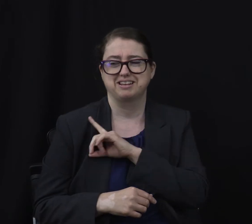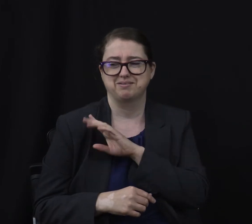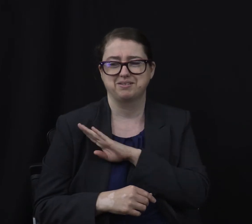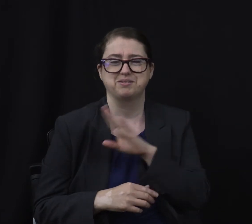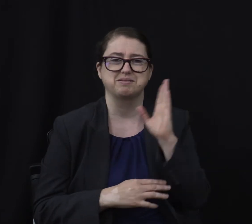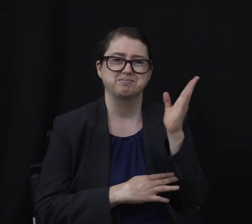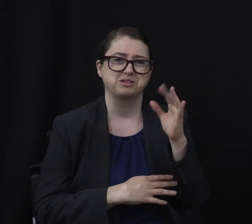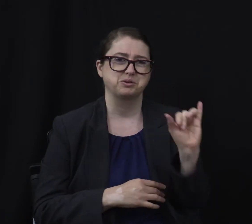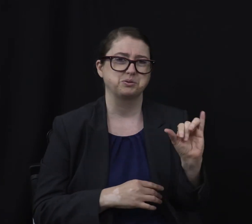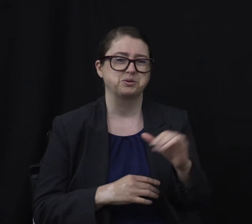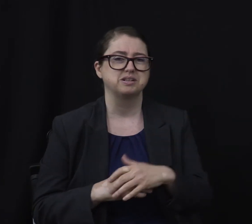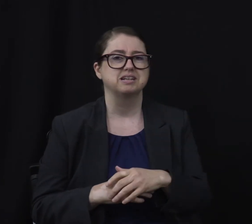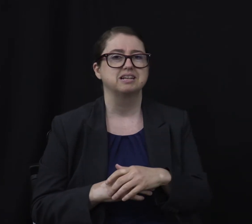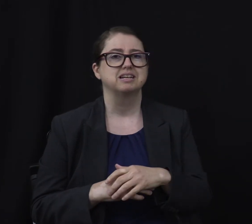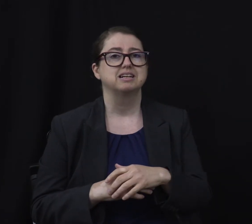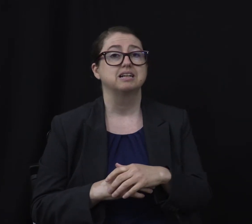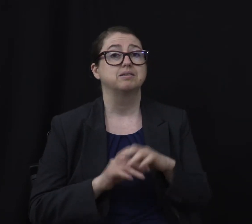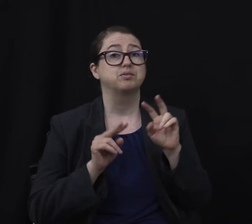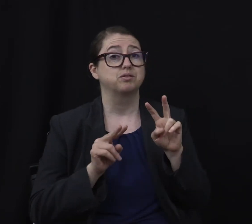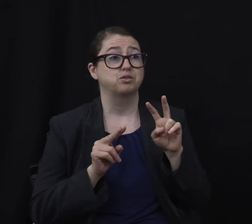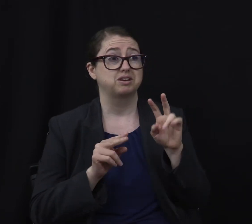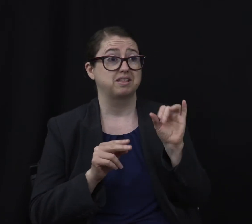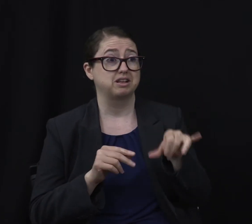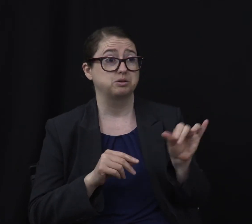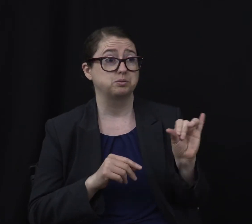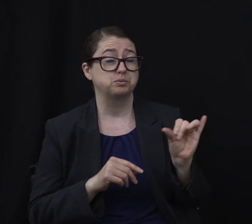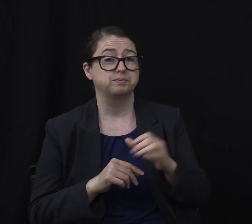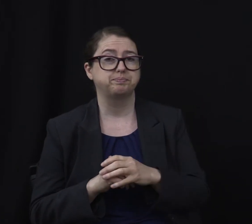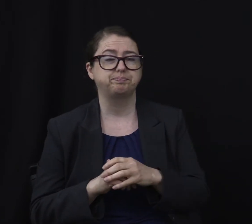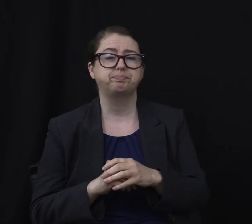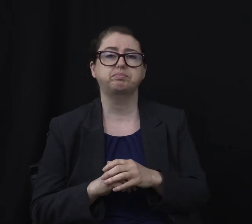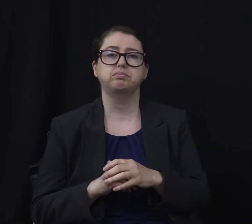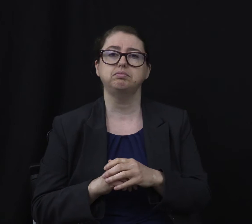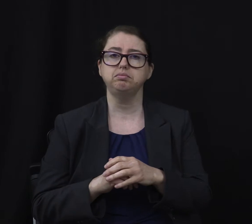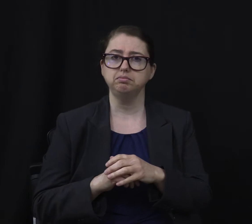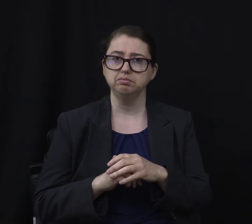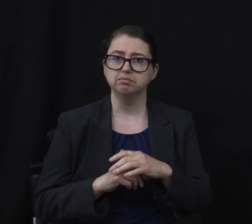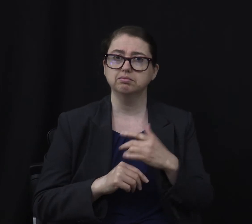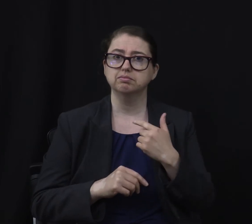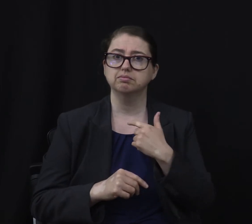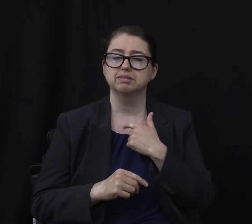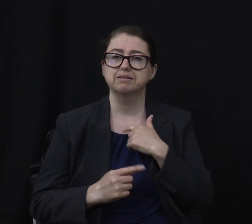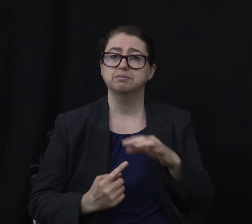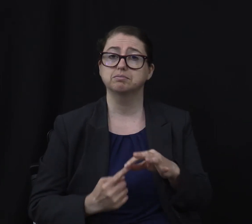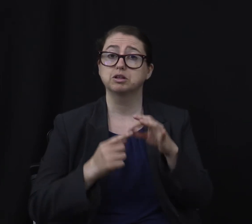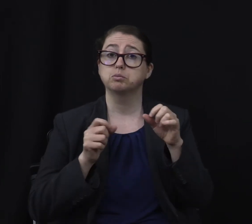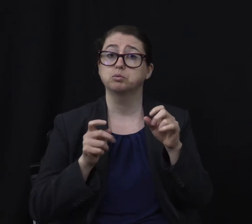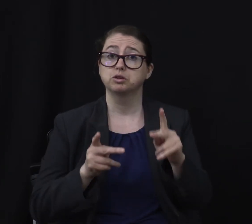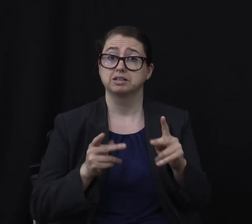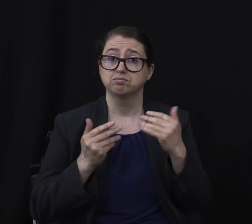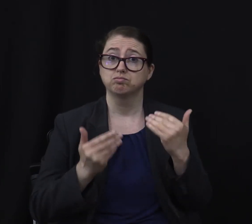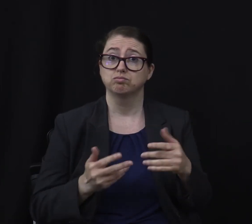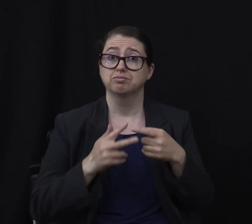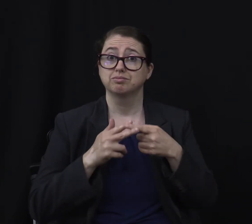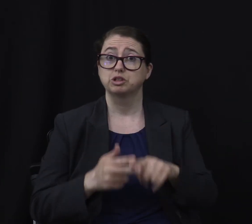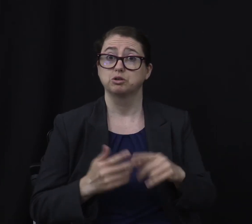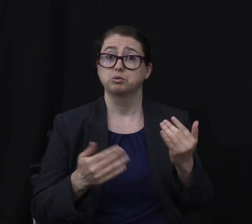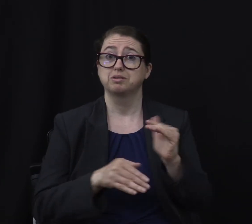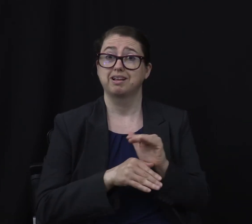looking forward to that. I have the privilege of starting this conference off and delivering the opening